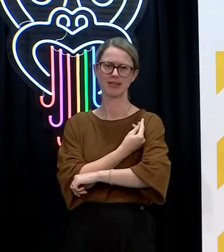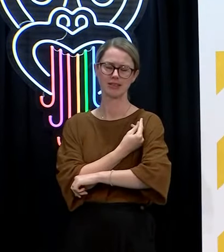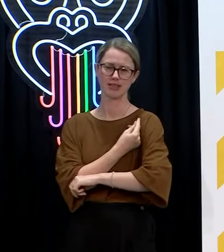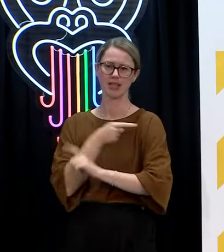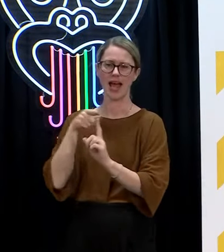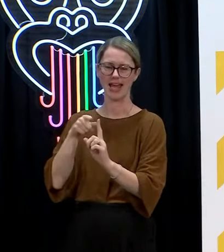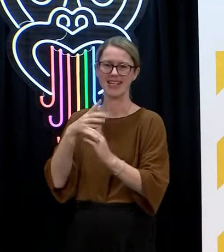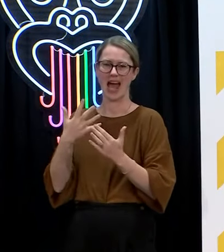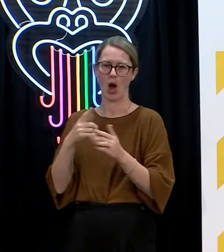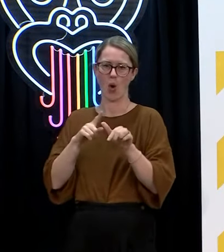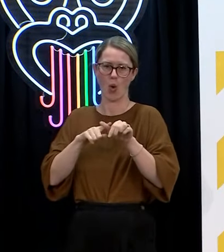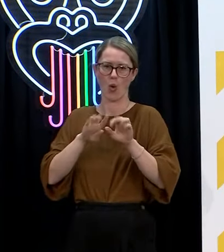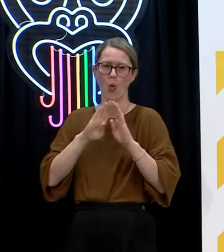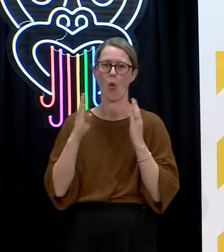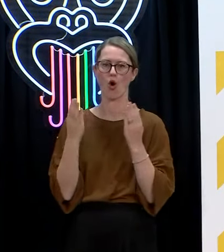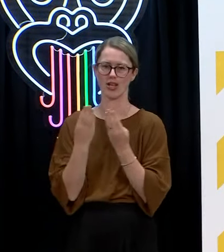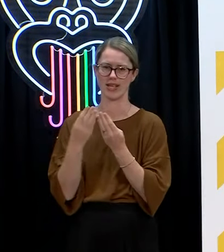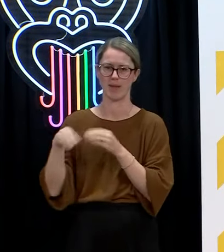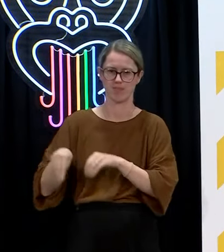also now in quarantine.